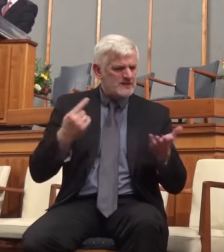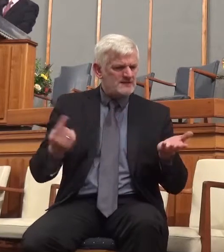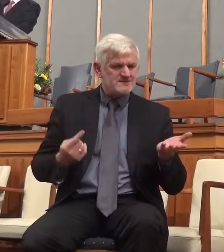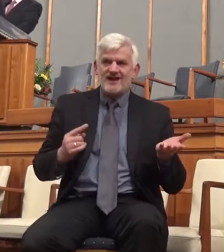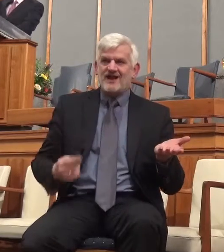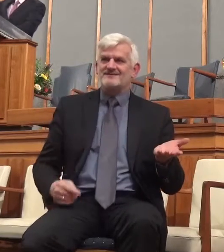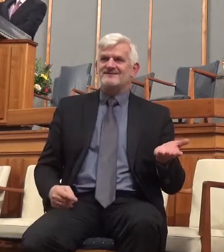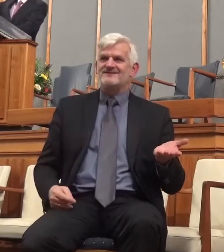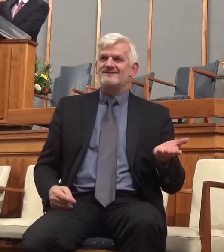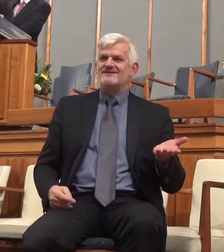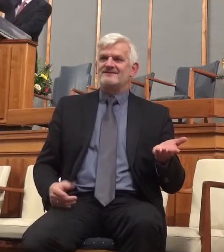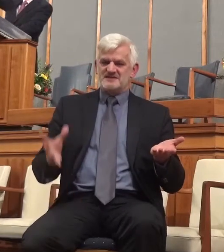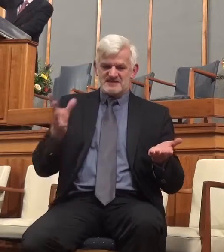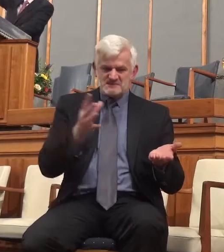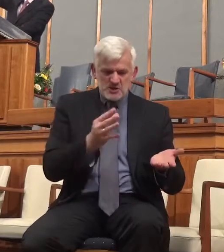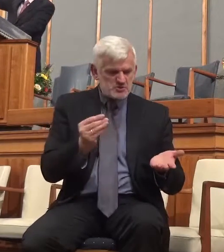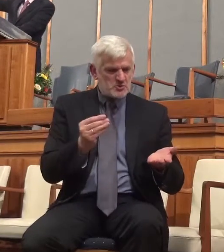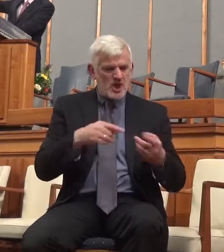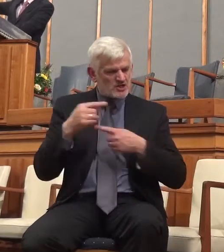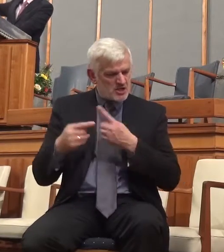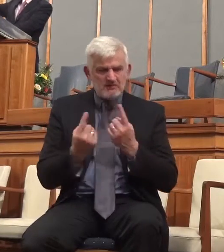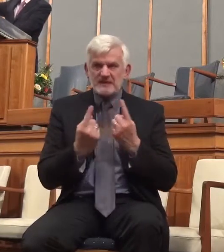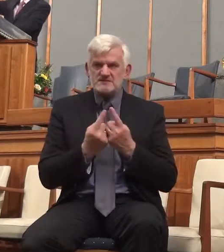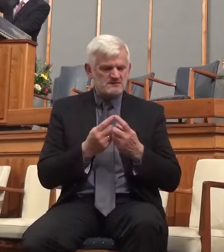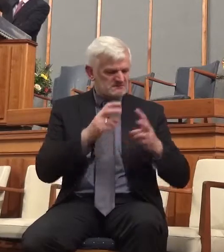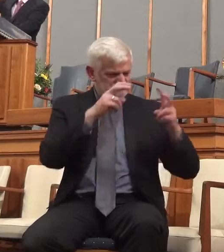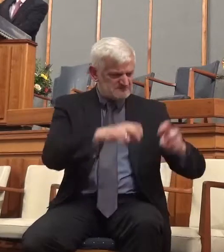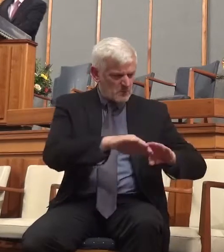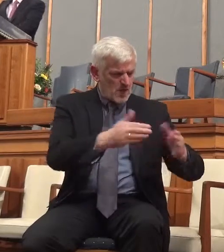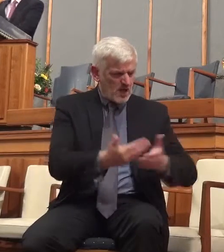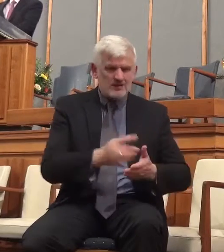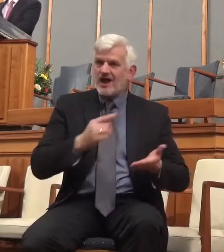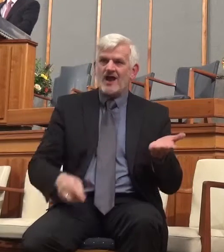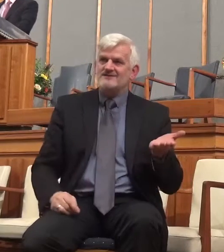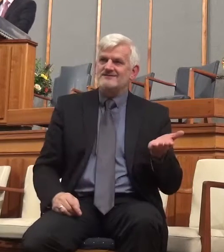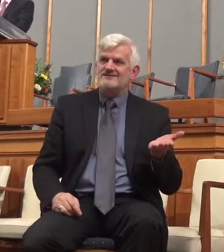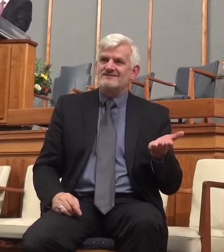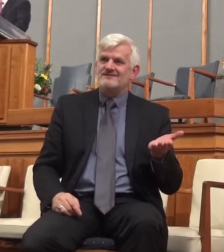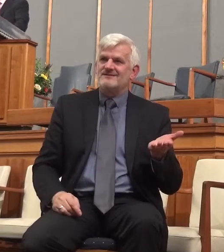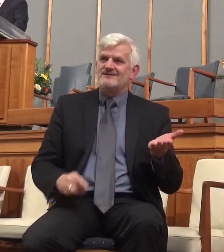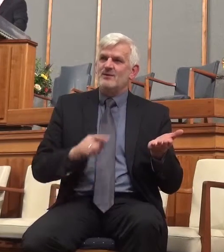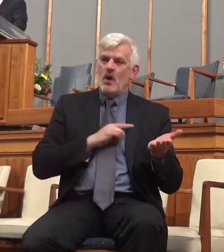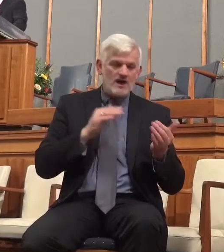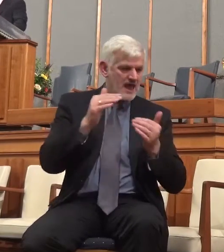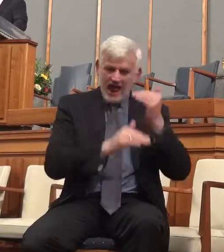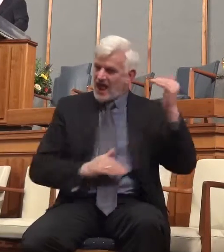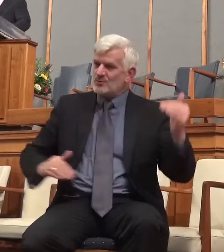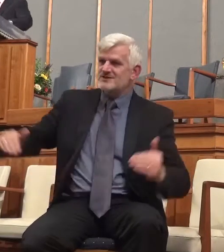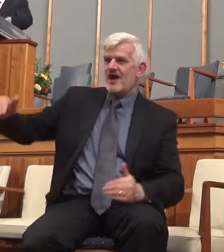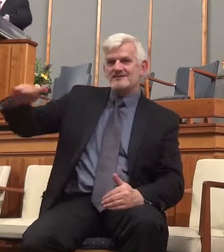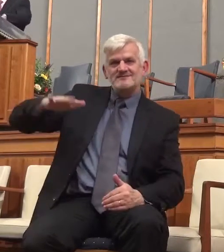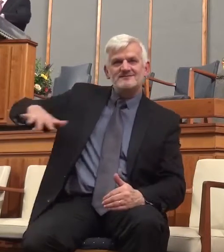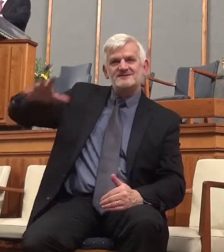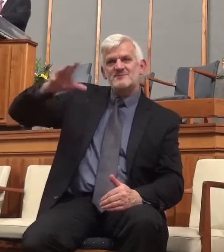out spiritual things and eternal things, things beyond our grasp, outside our dimension, far